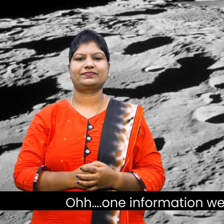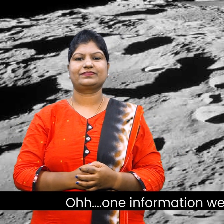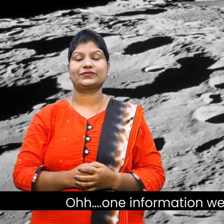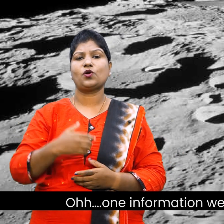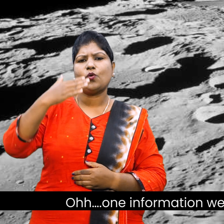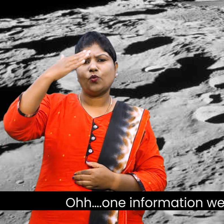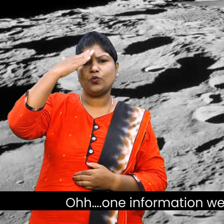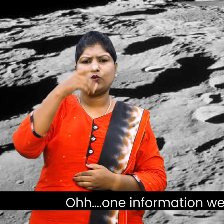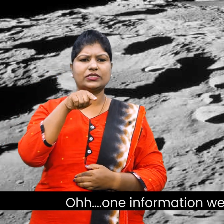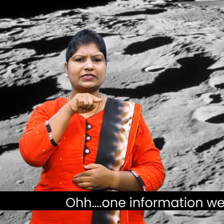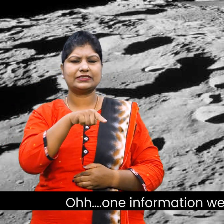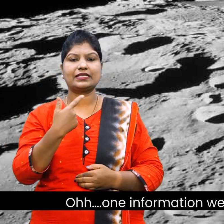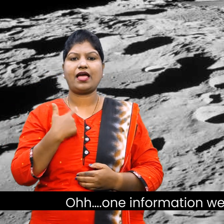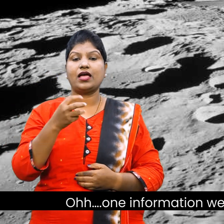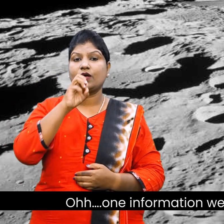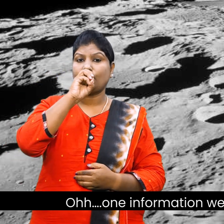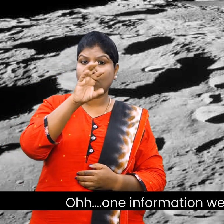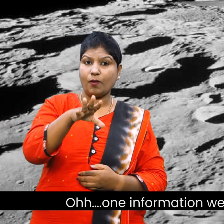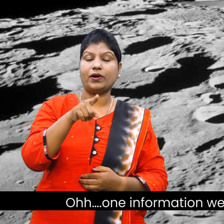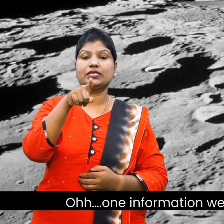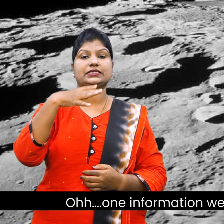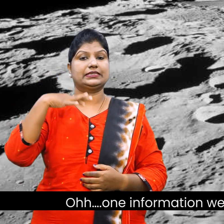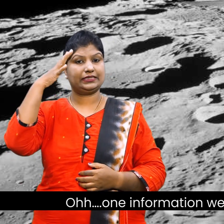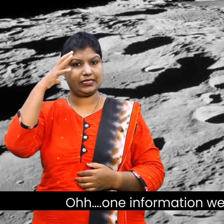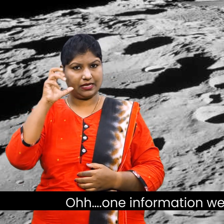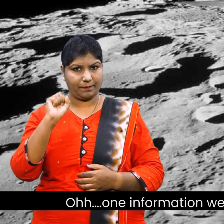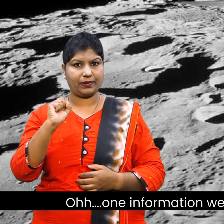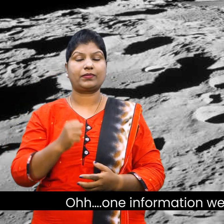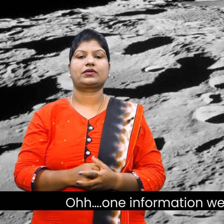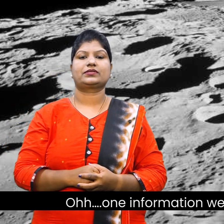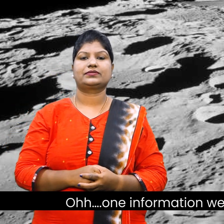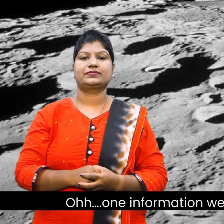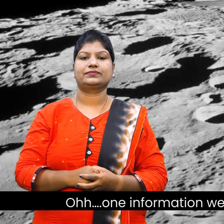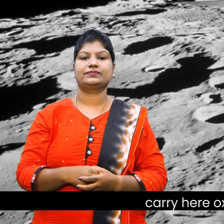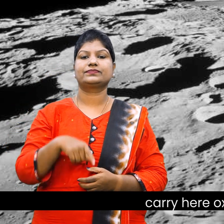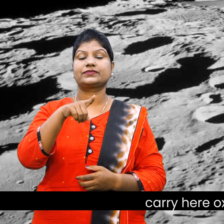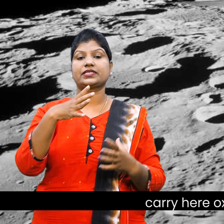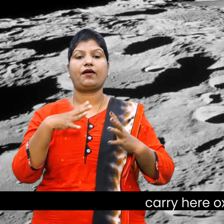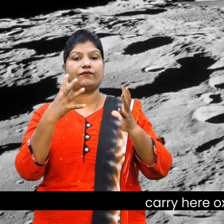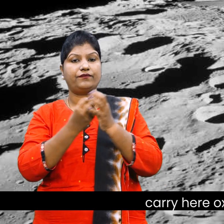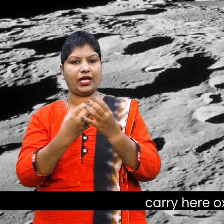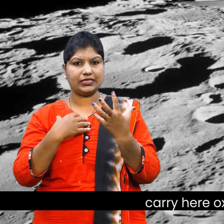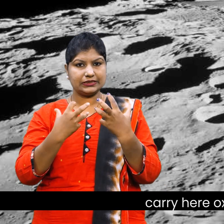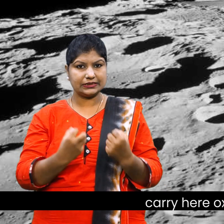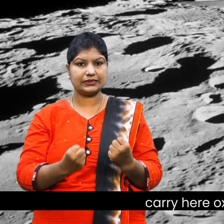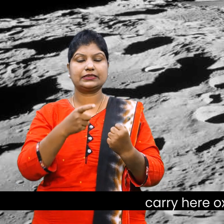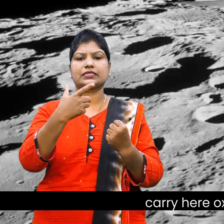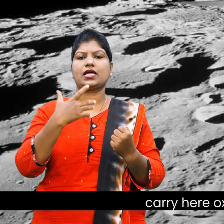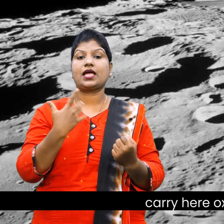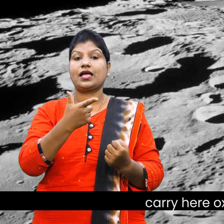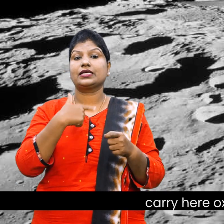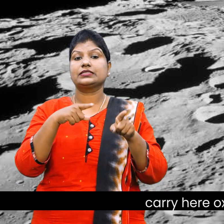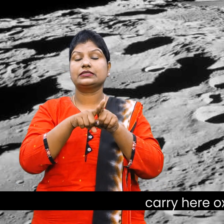Oh, one information we have to remember, that we need to carry here